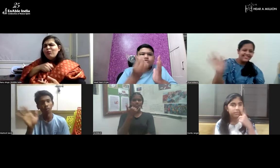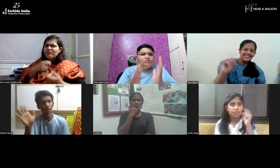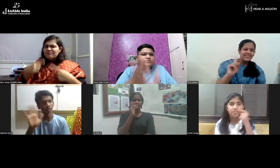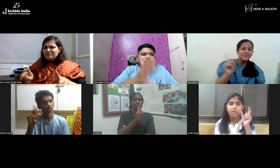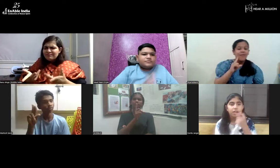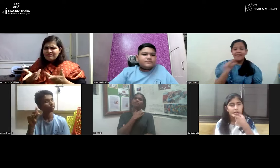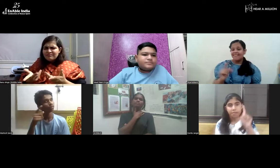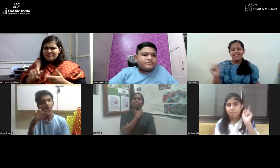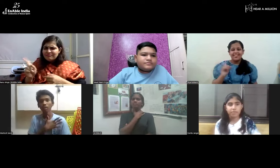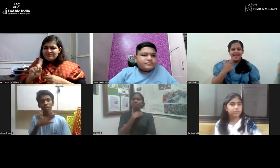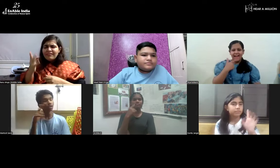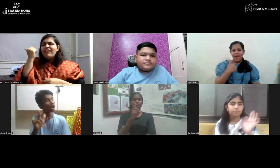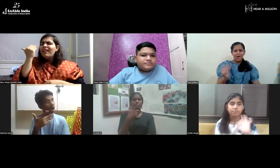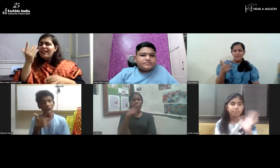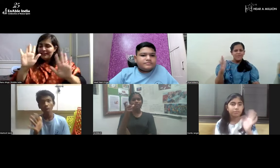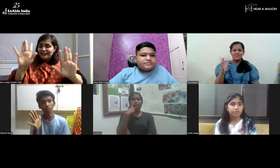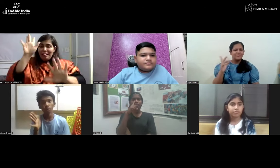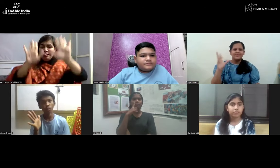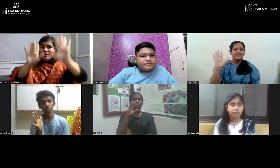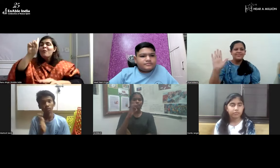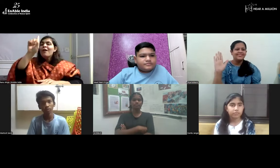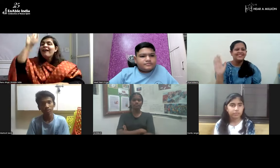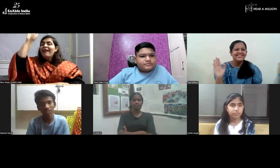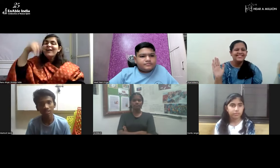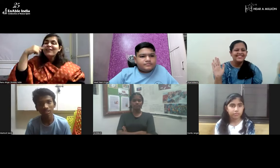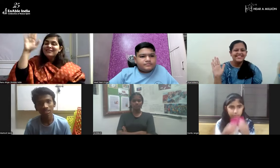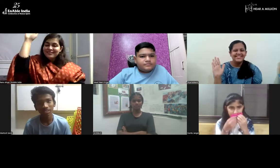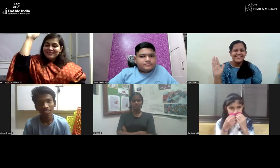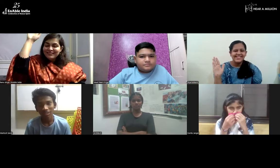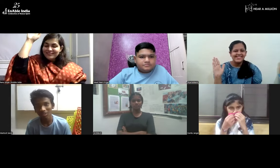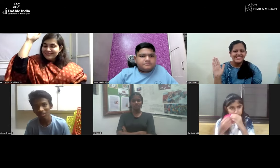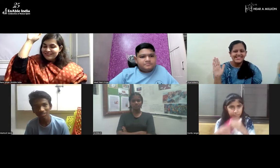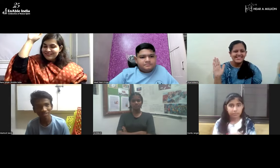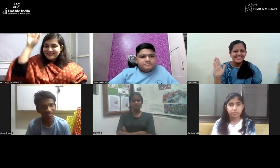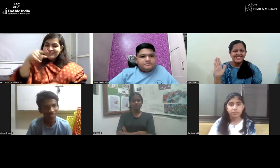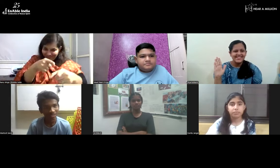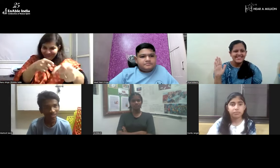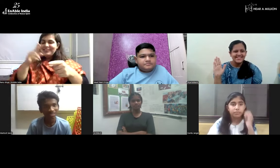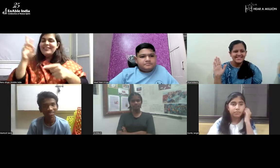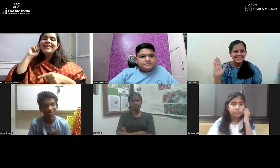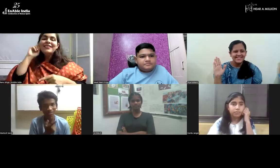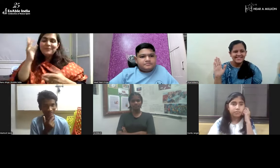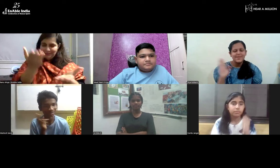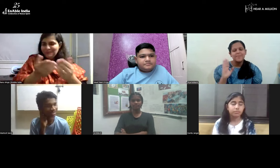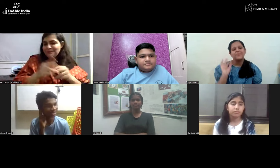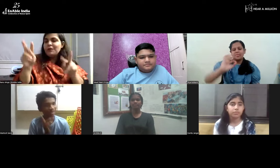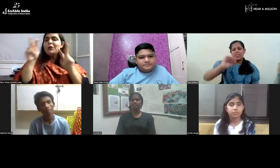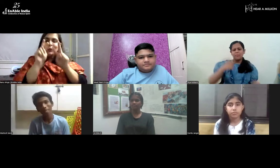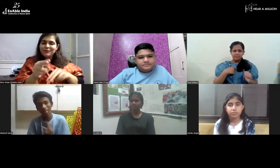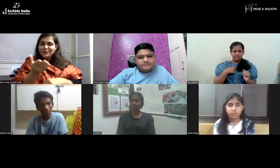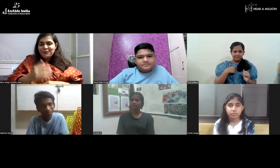all the five Kavita, panelists. Kavita, Meet, Archita, Mantosh, and Ria.